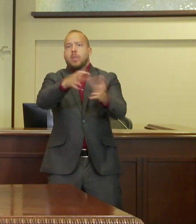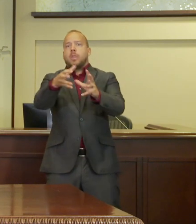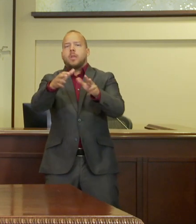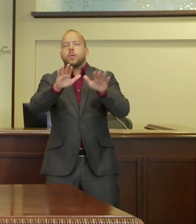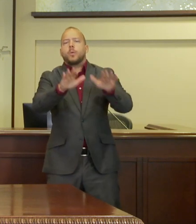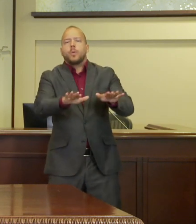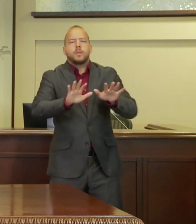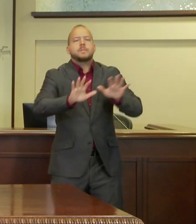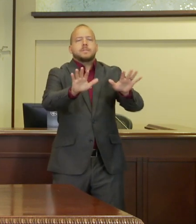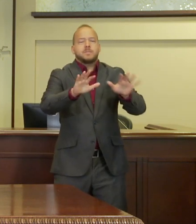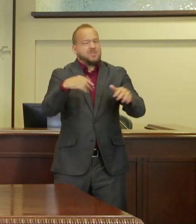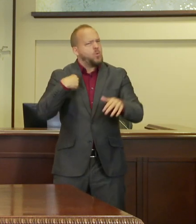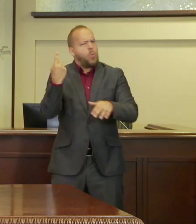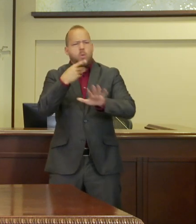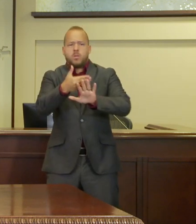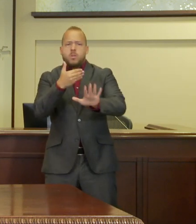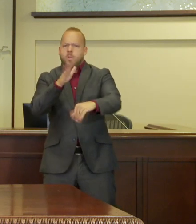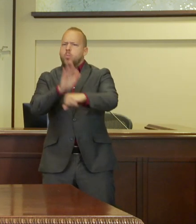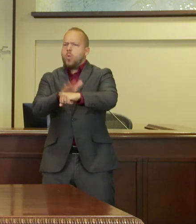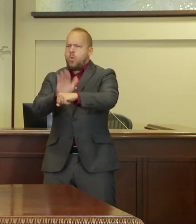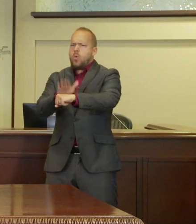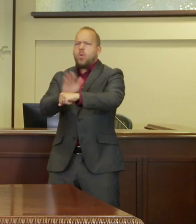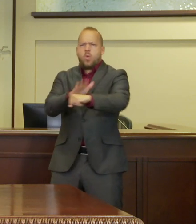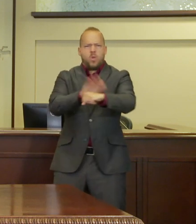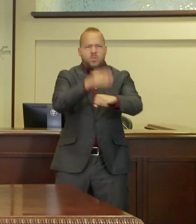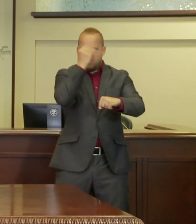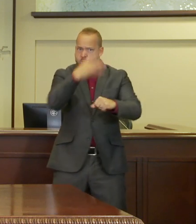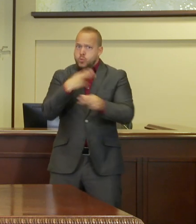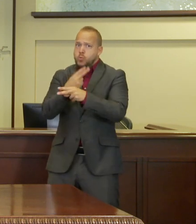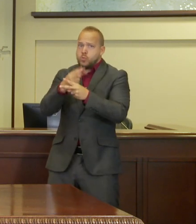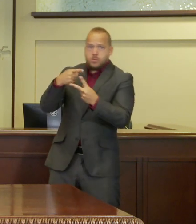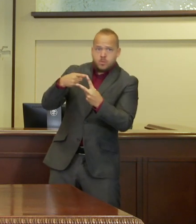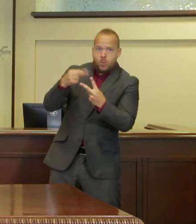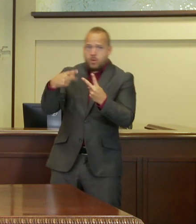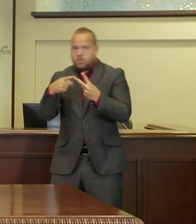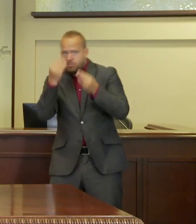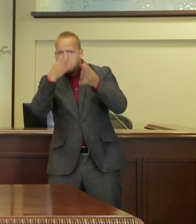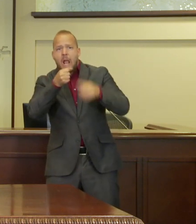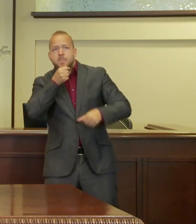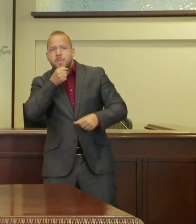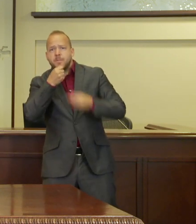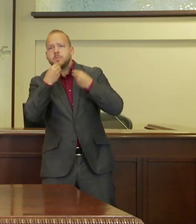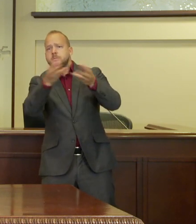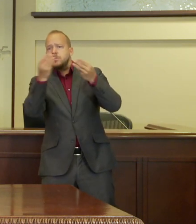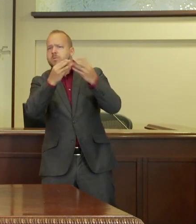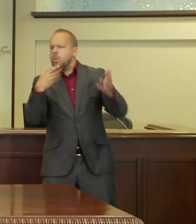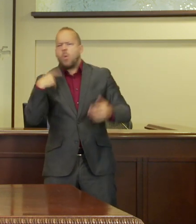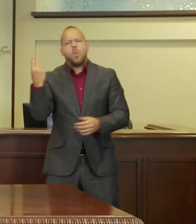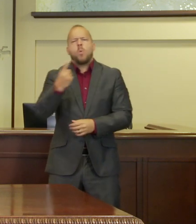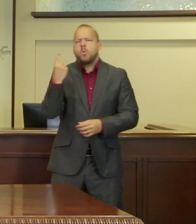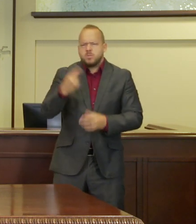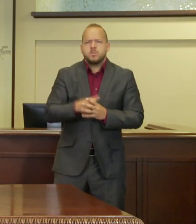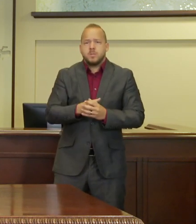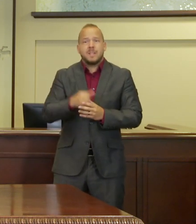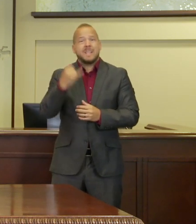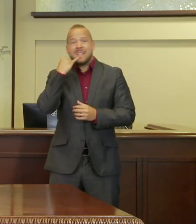do have some guidelines within the training for the rapid response team for when it's appropriate to use